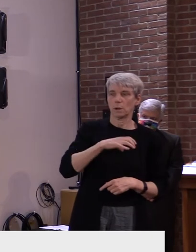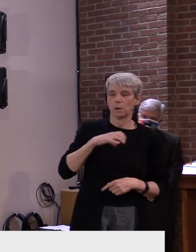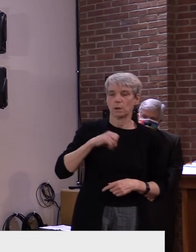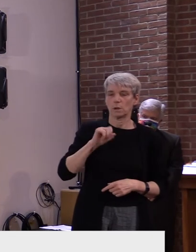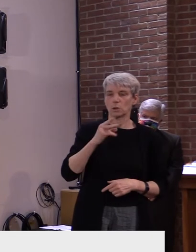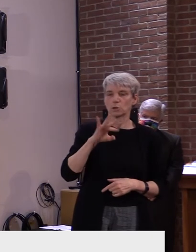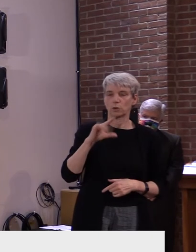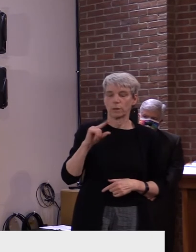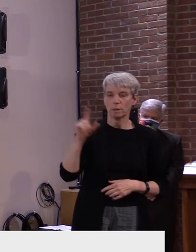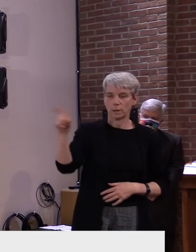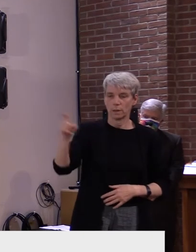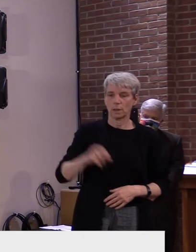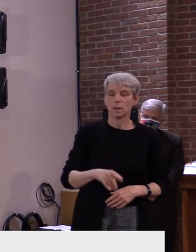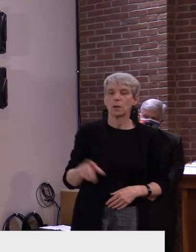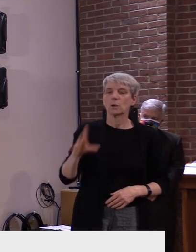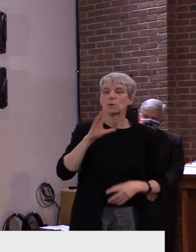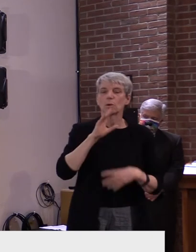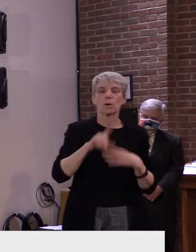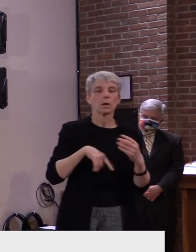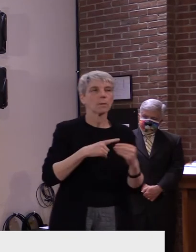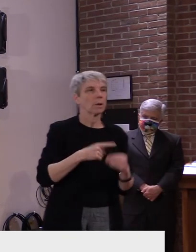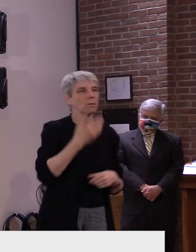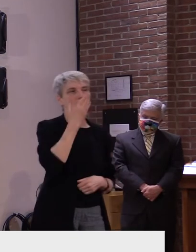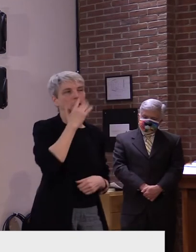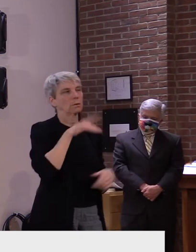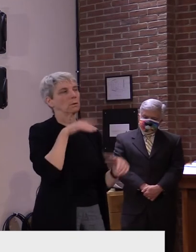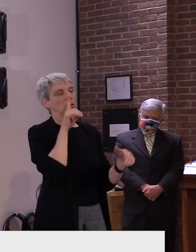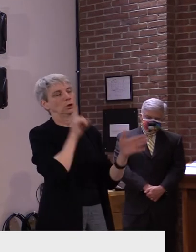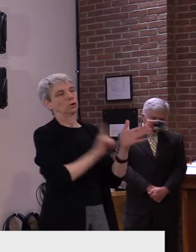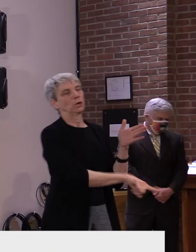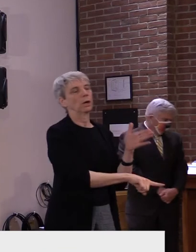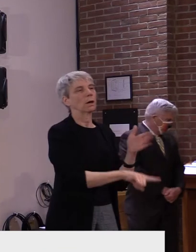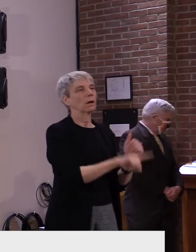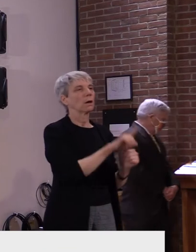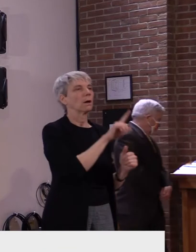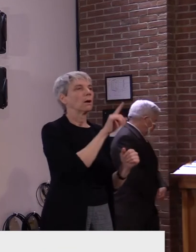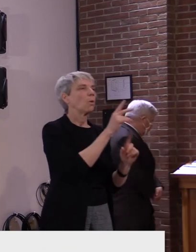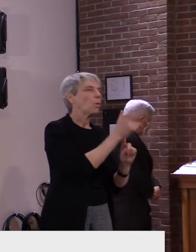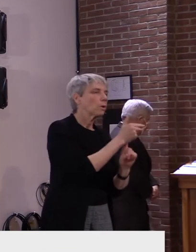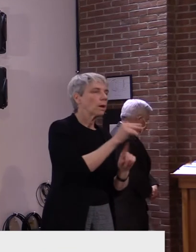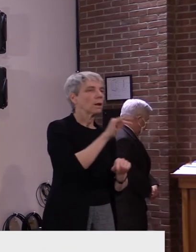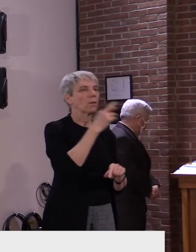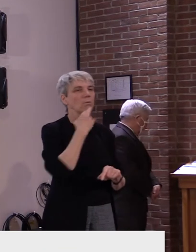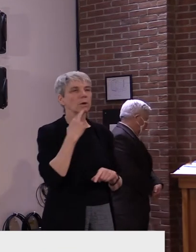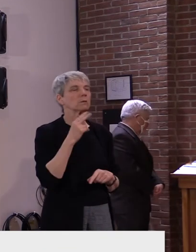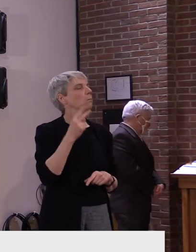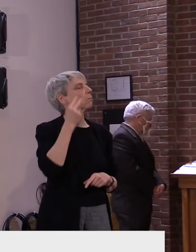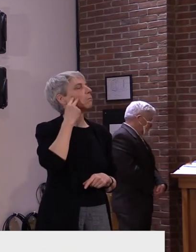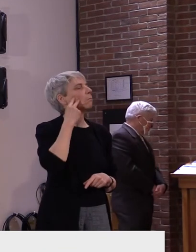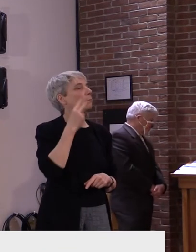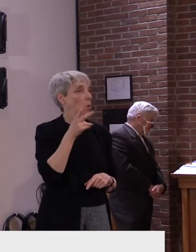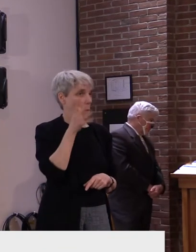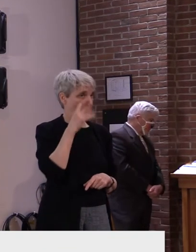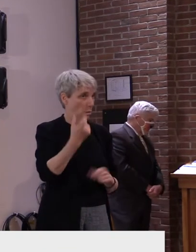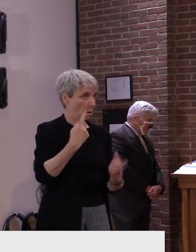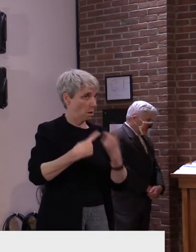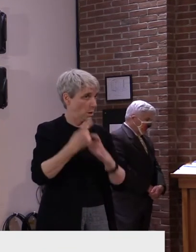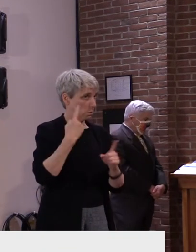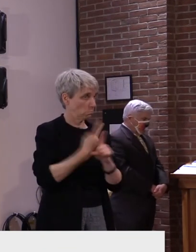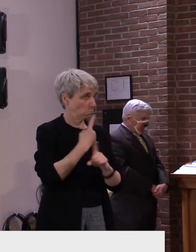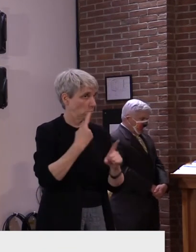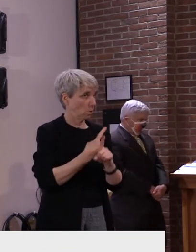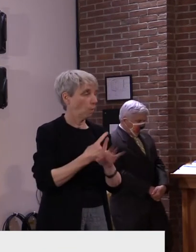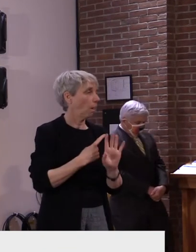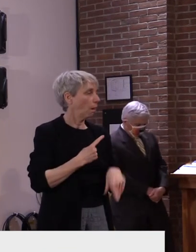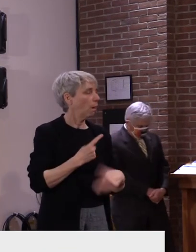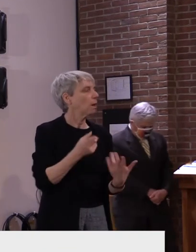exclusive to businesses or would you also be trying to get a b on whether or not